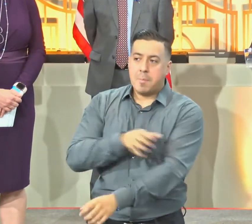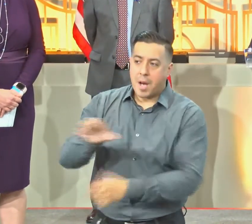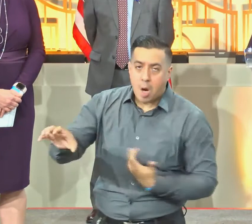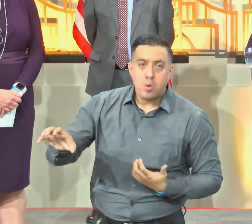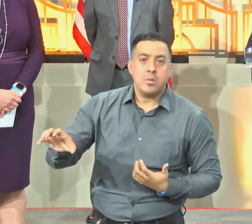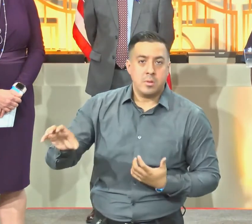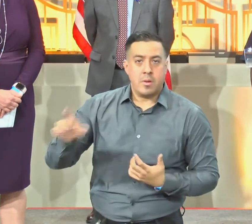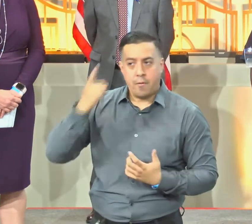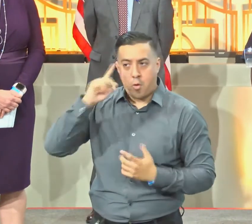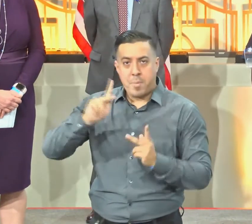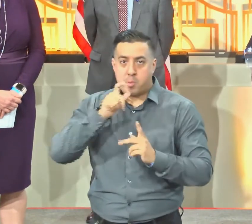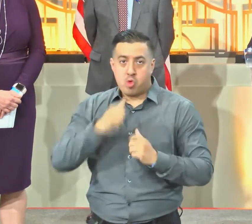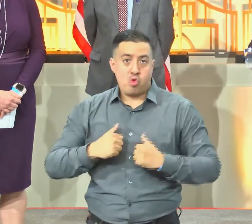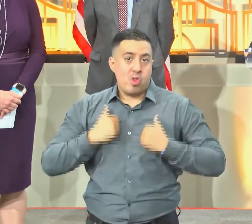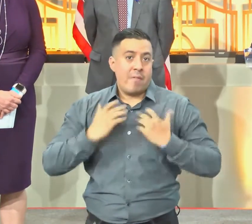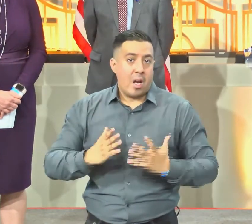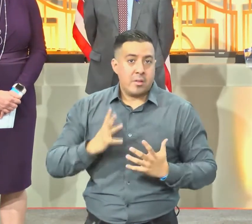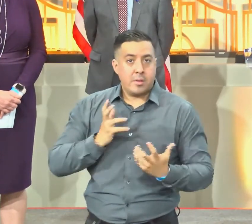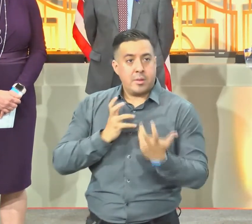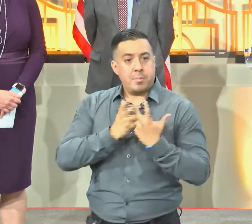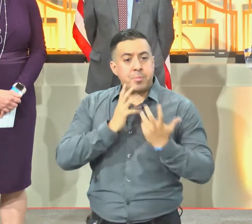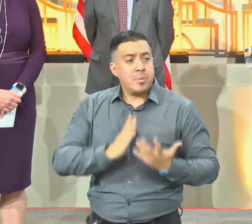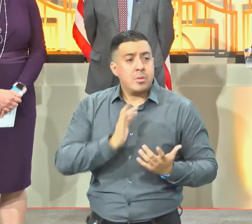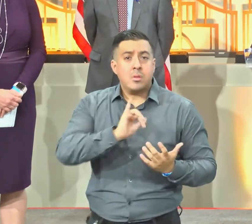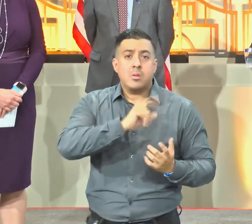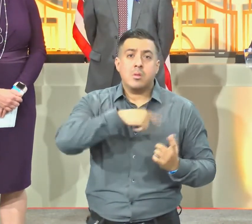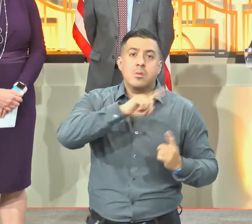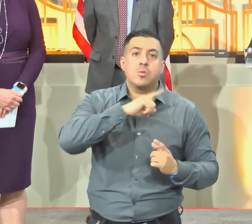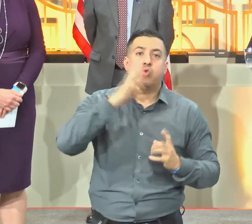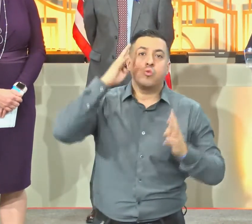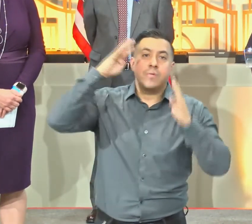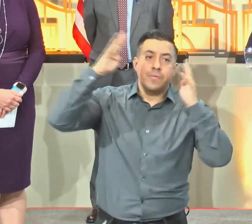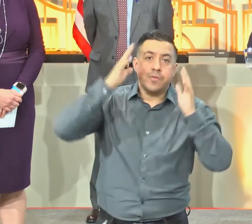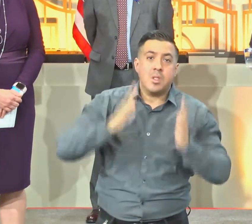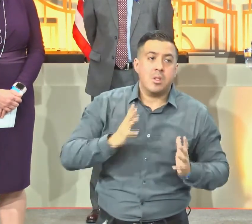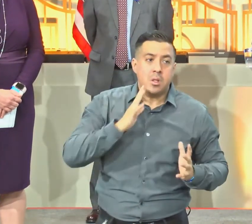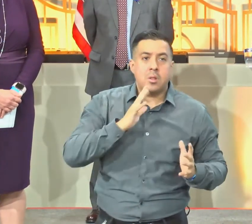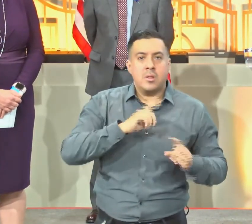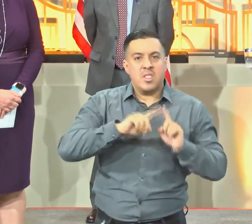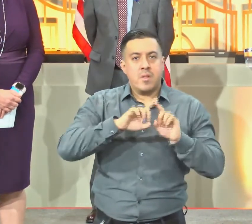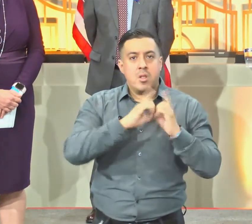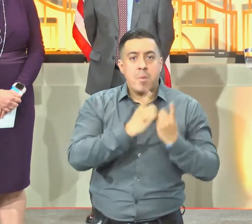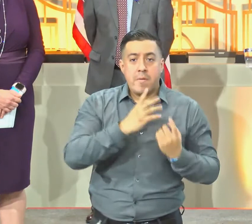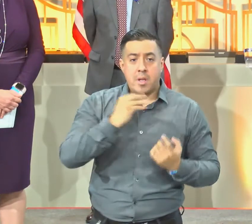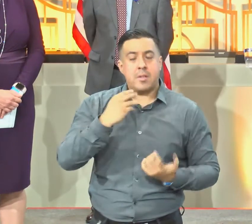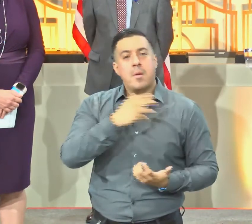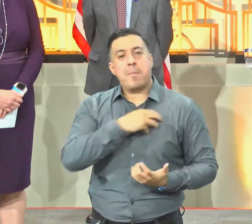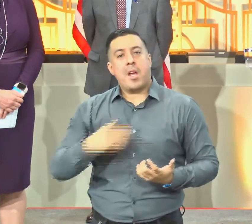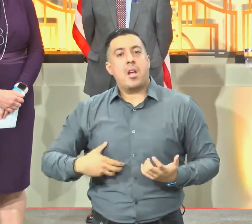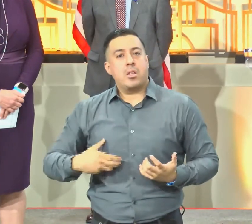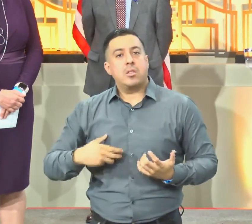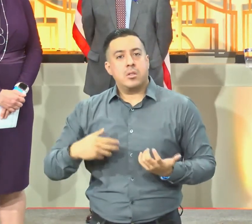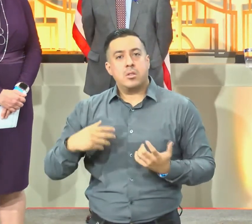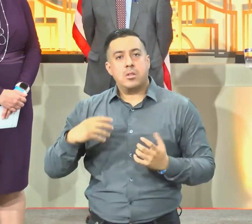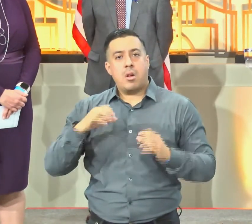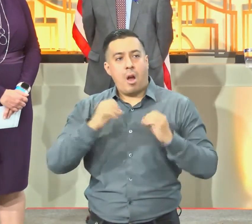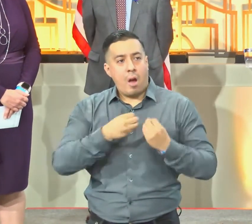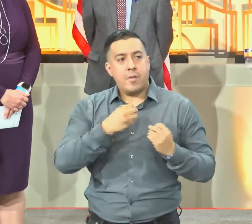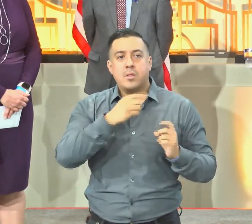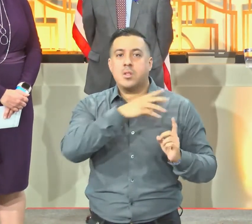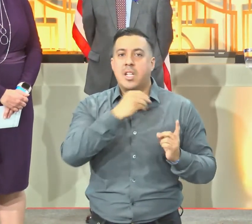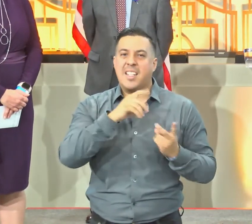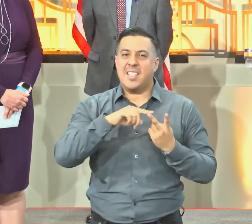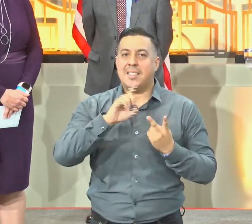to survivors, and to partner with the innovative and impactful department at the Mayor's Office of Human Trafficking and Domestic Violence.